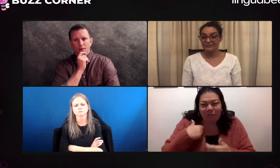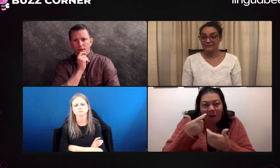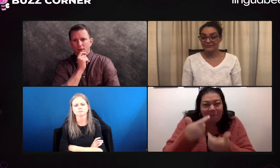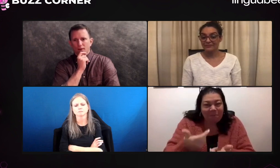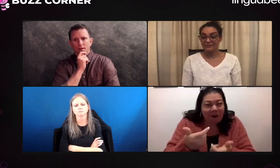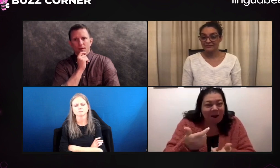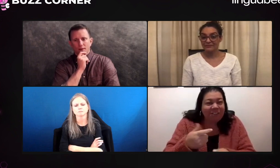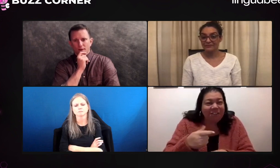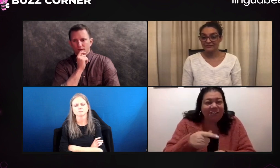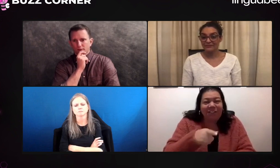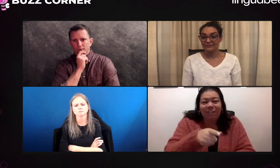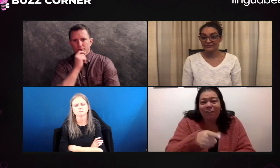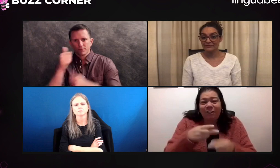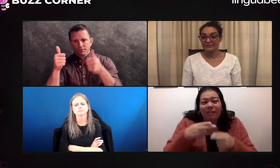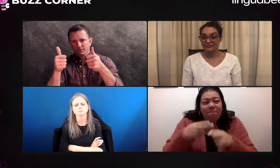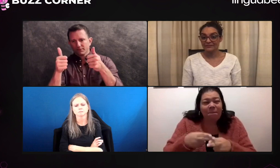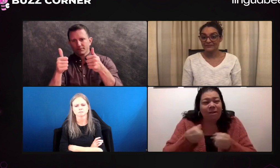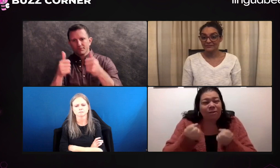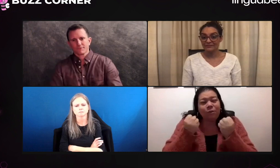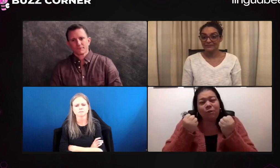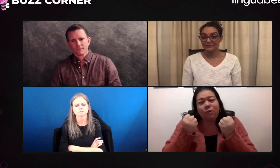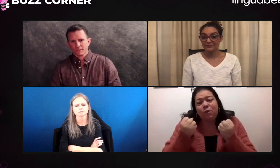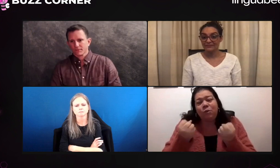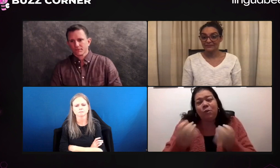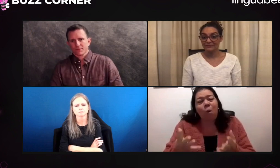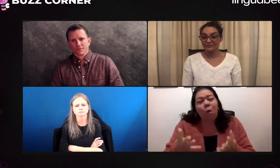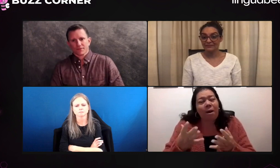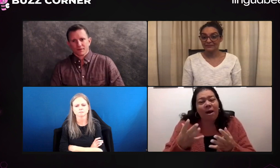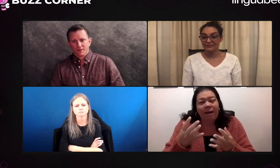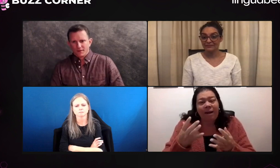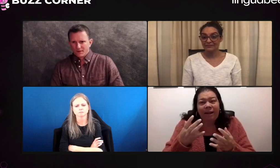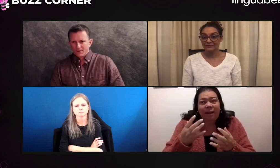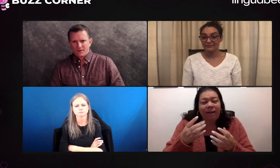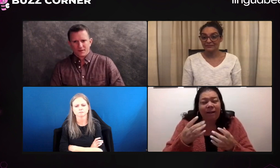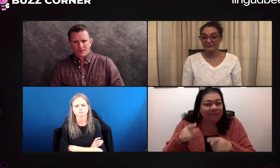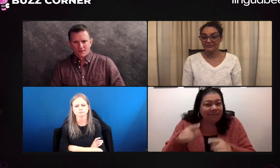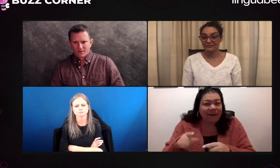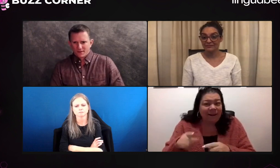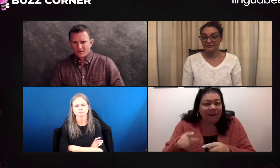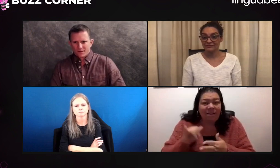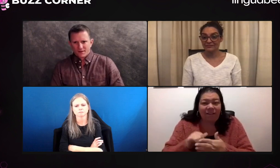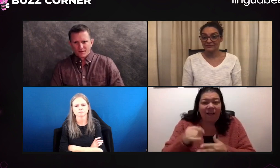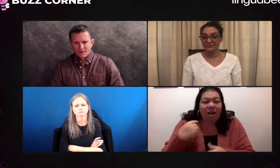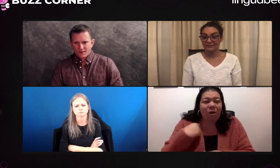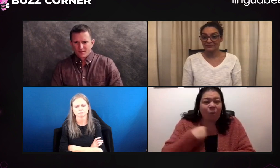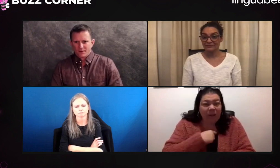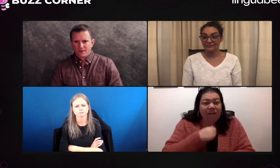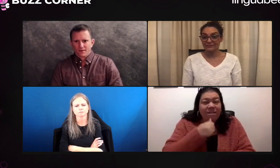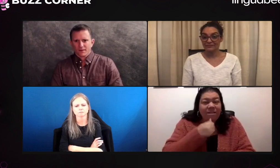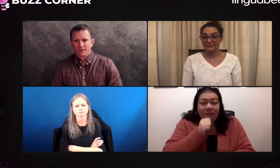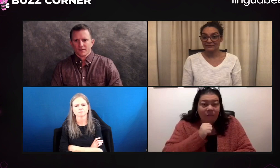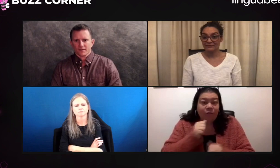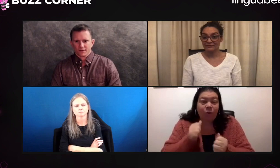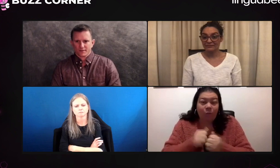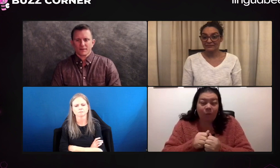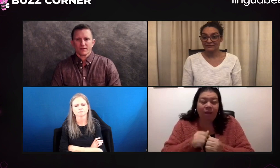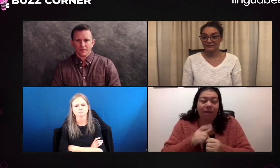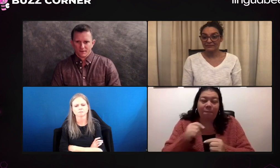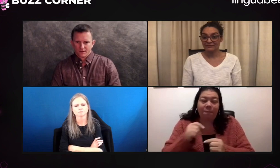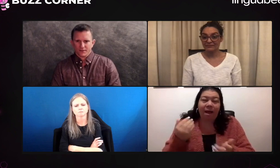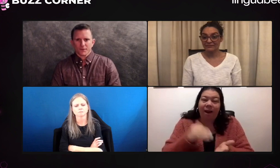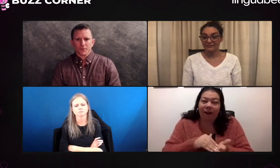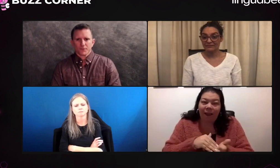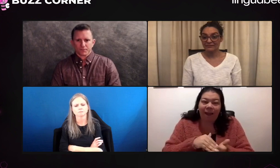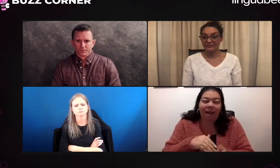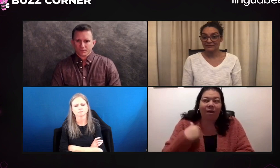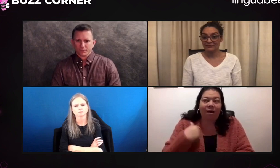reasons. And I feel like that I've been really enjoying watching this panel and this discussion tonight, because I feel